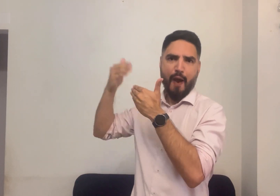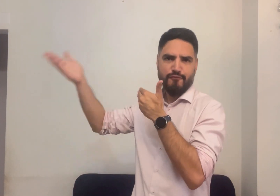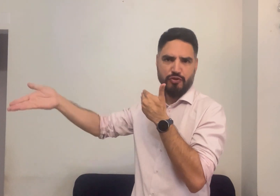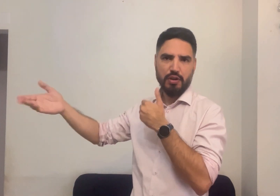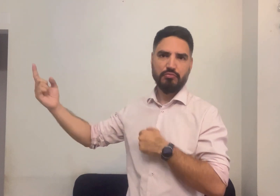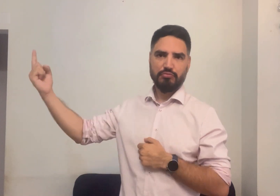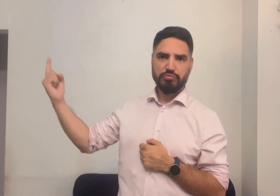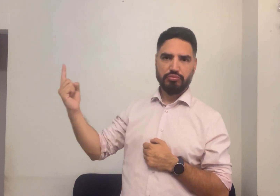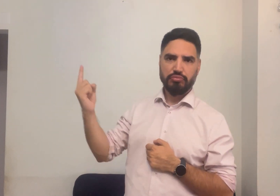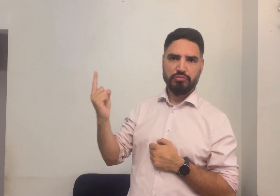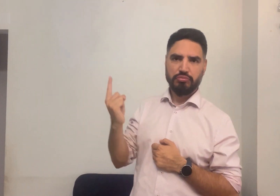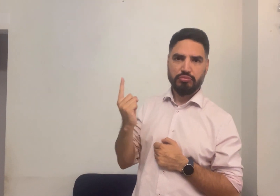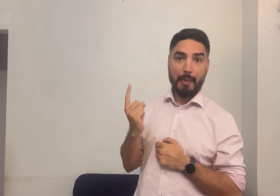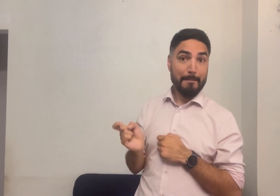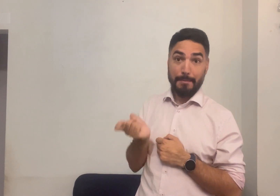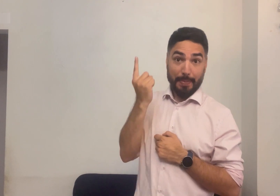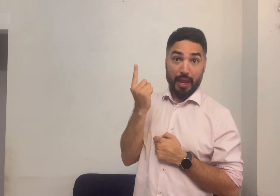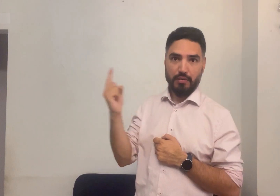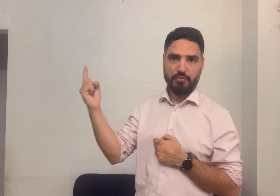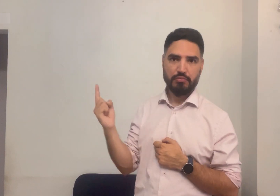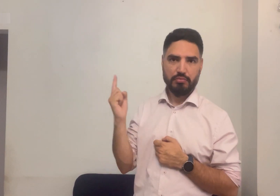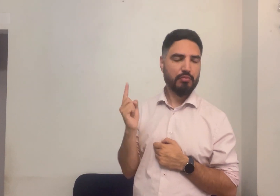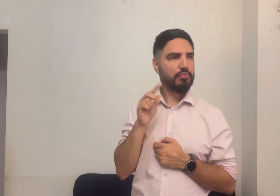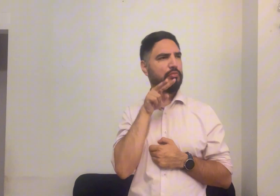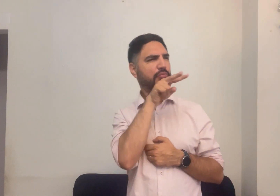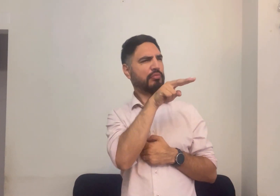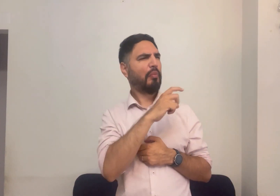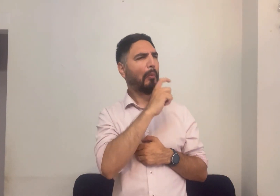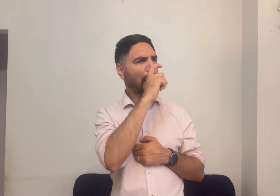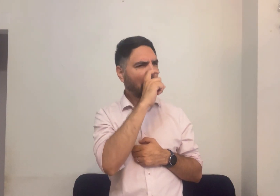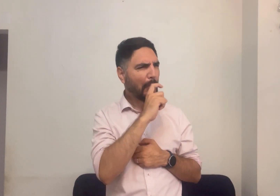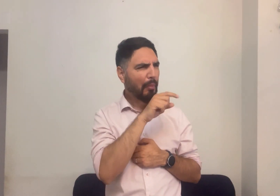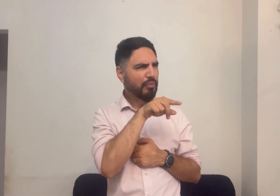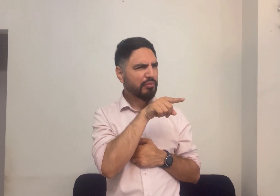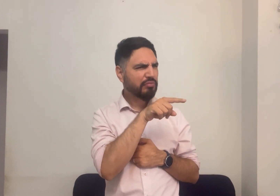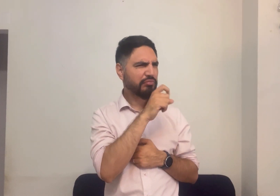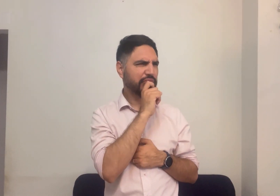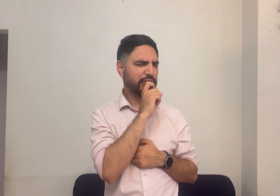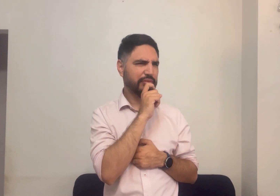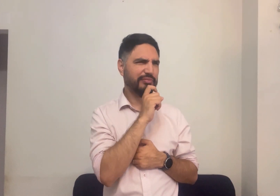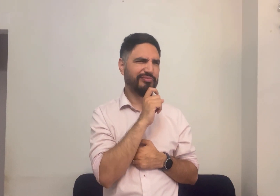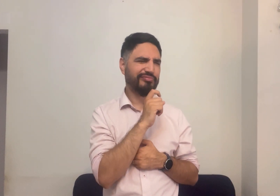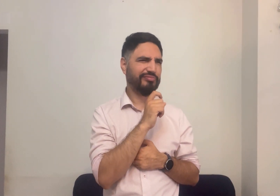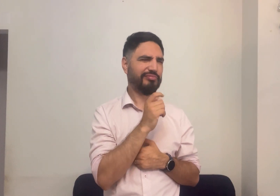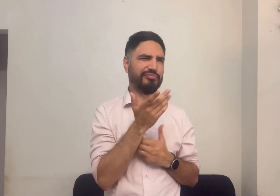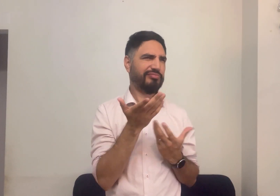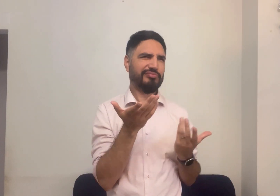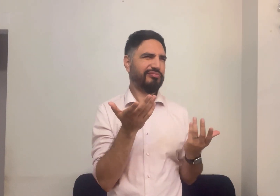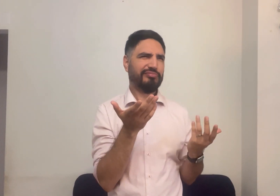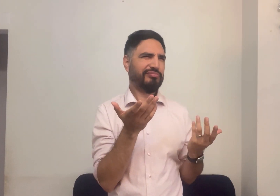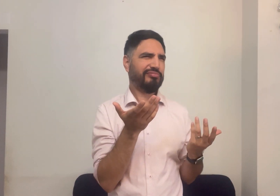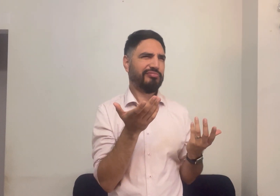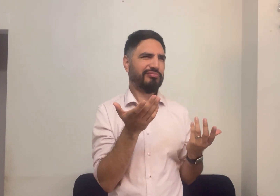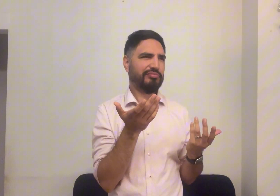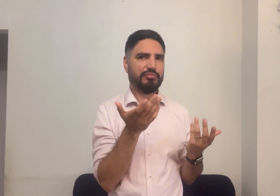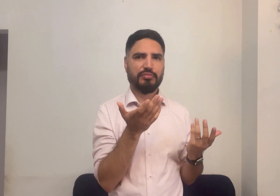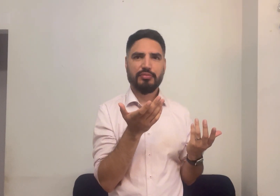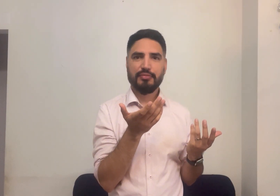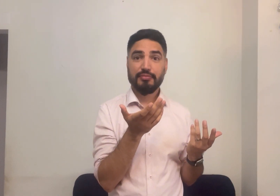from outside that context, seeing it for the first time, won't have a clue what it means. Again,